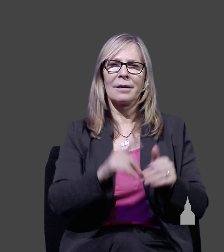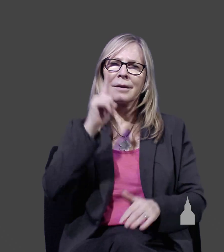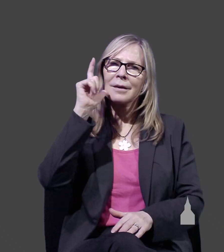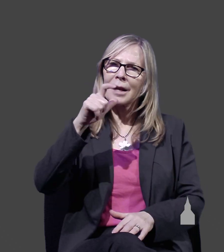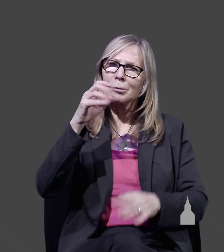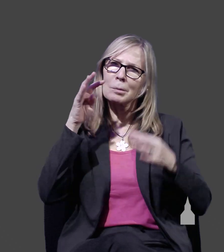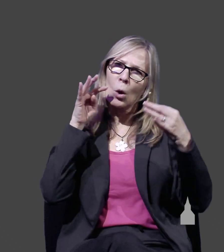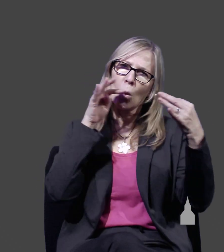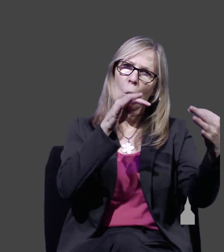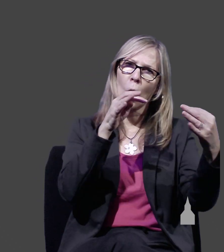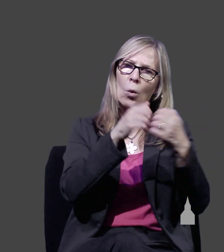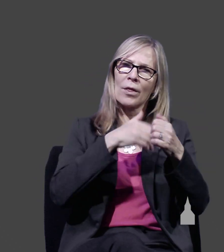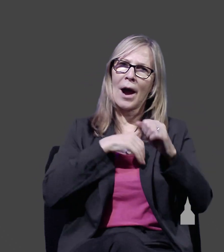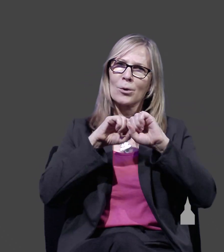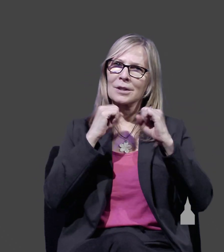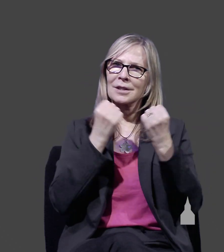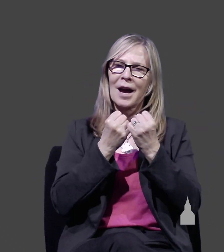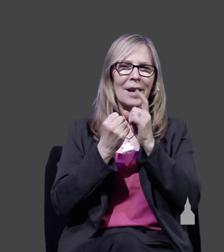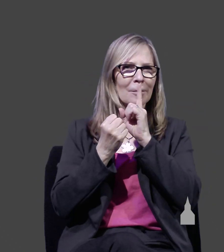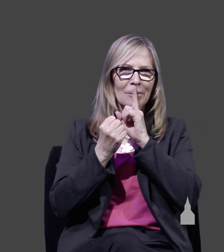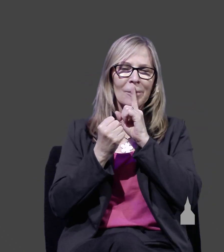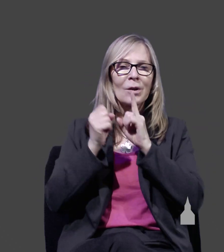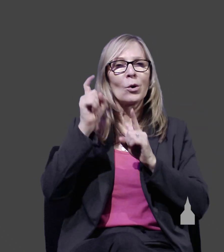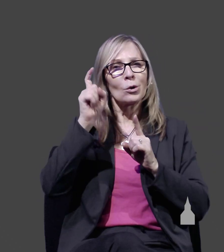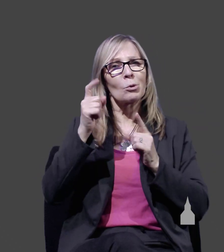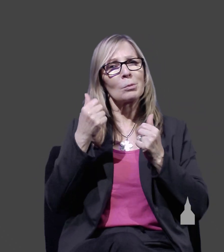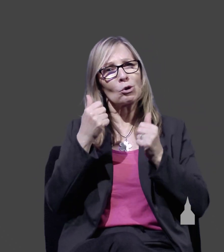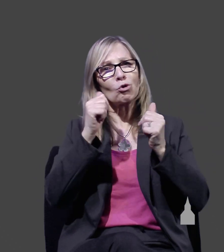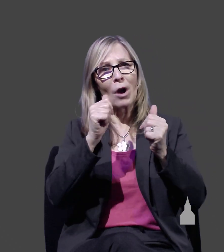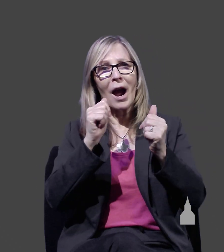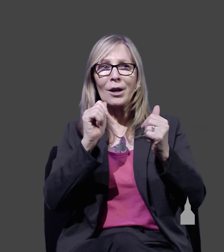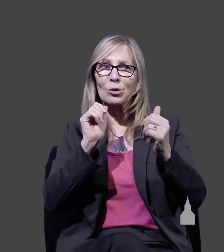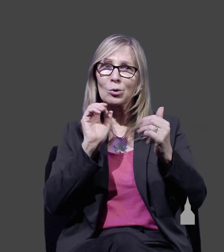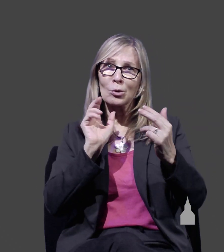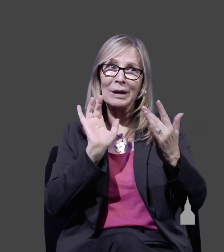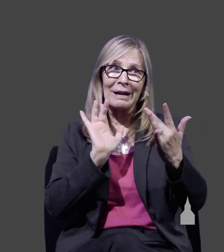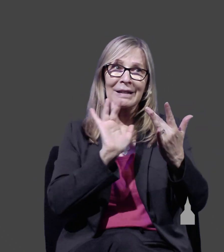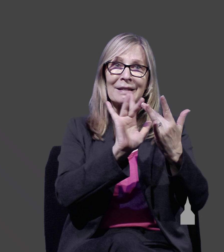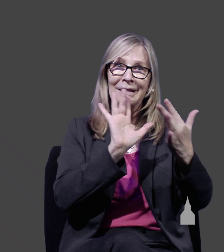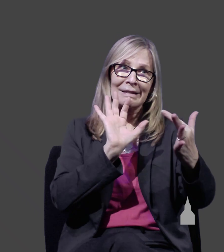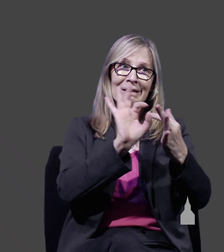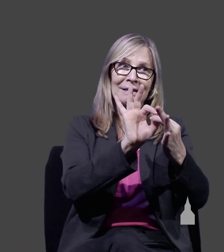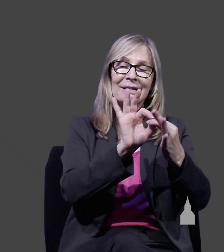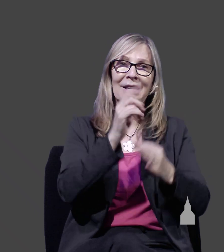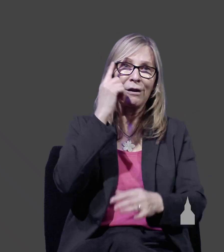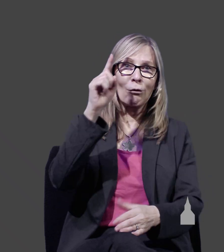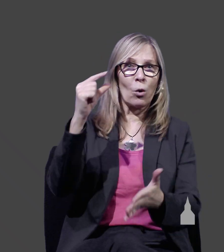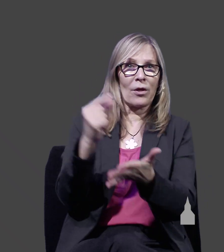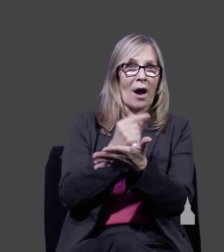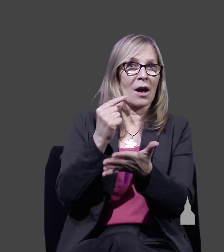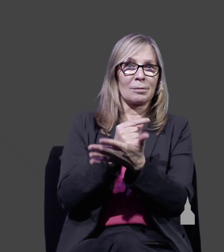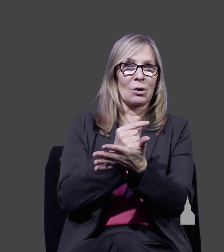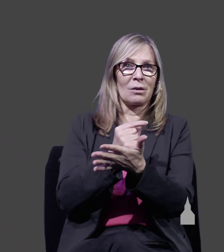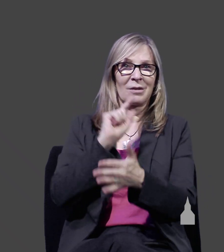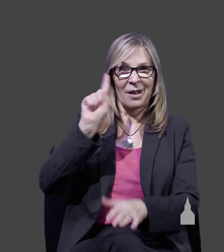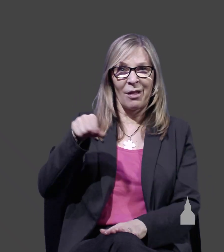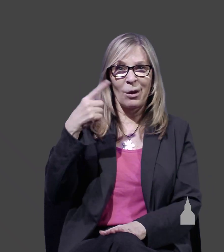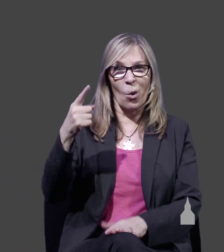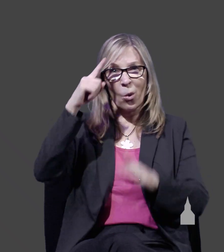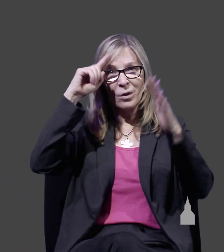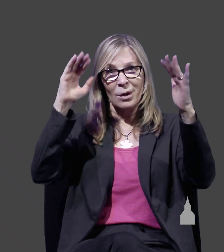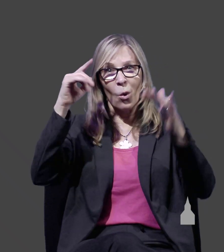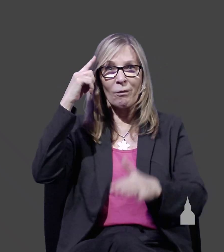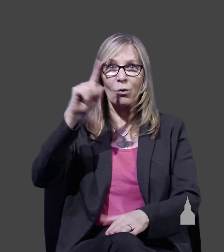and unbelievers. We're supposed to be trying to reach them for the gospel of Jesus Christ, which is the only hope for true change.